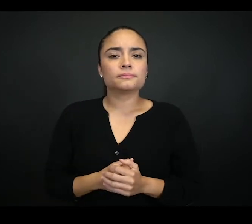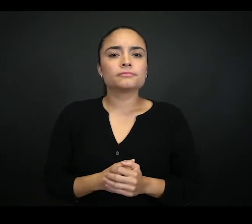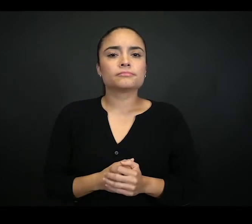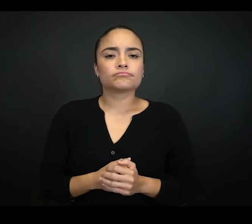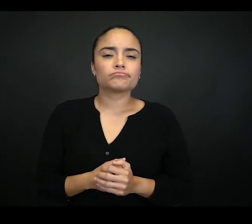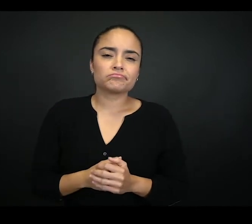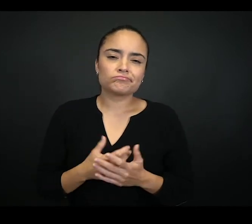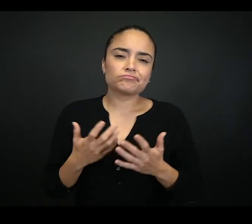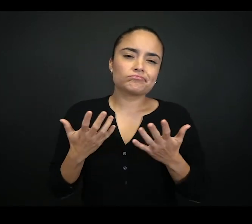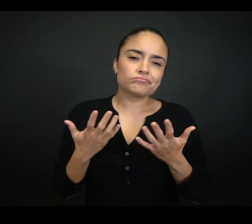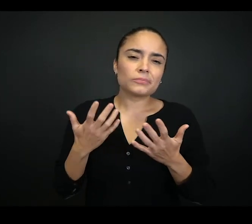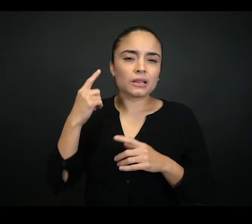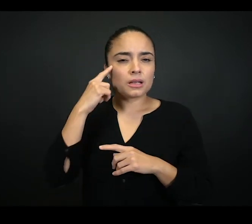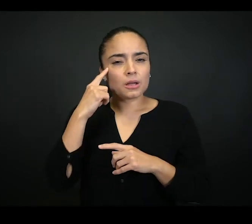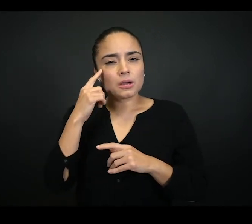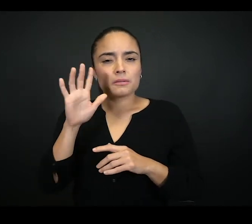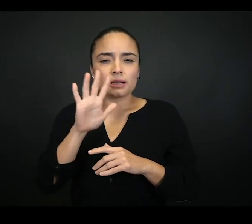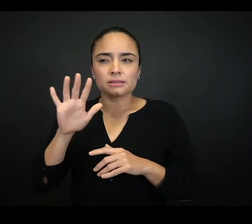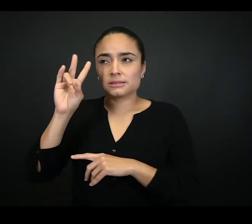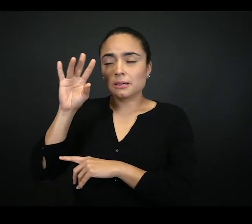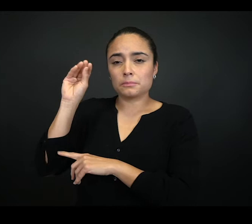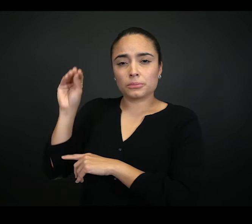We primarily see men,